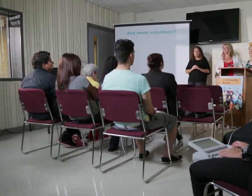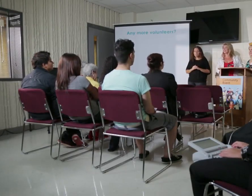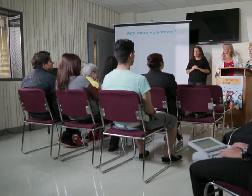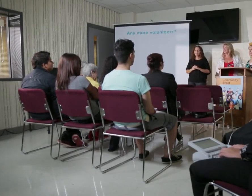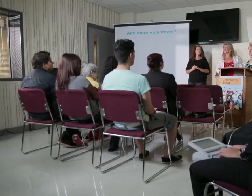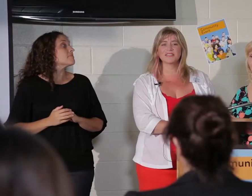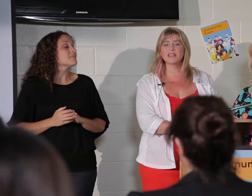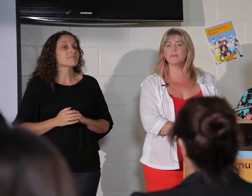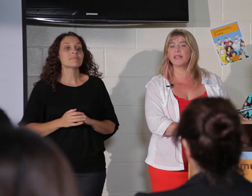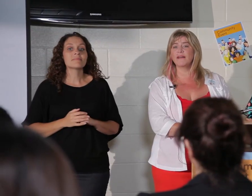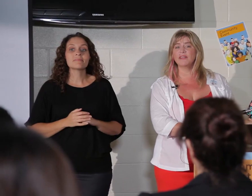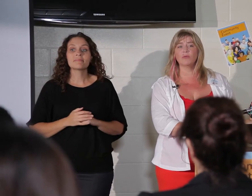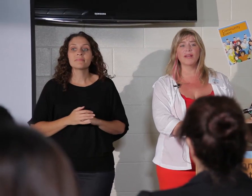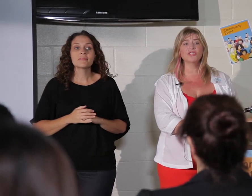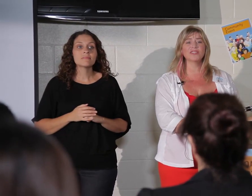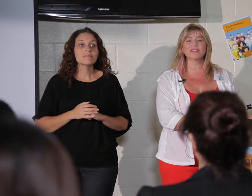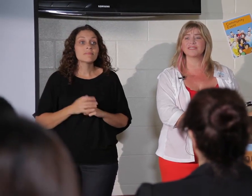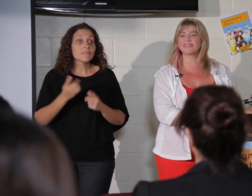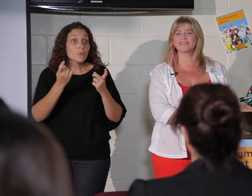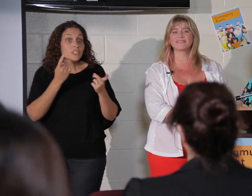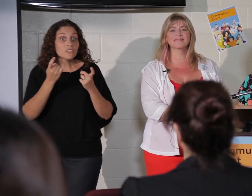facility is safe for everyone.